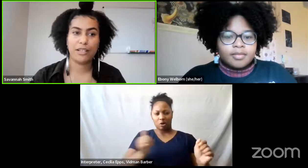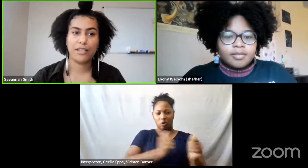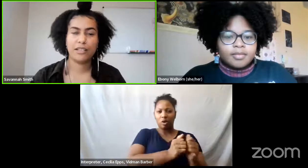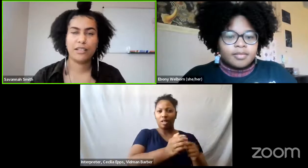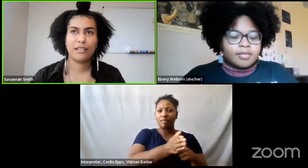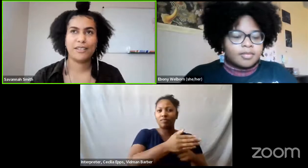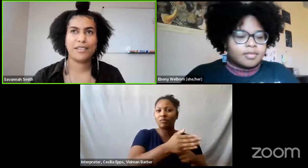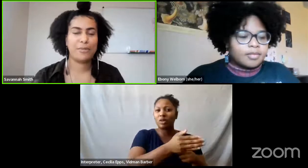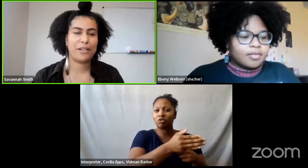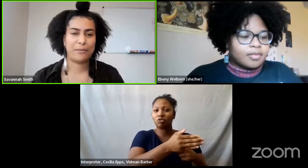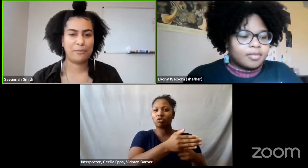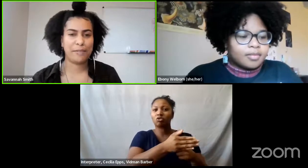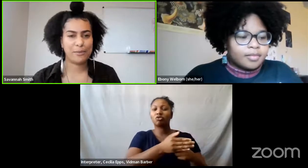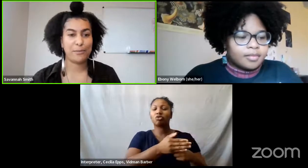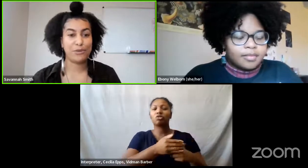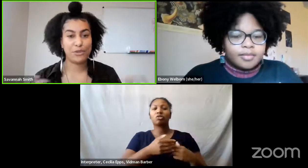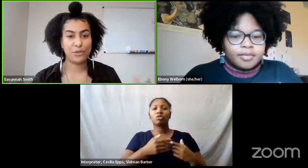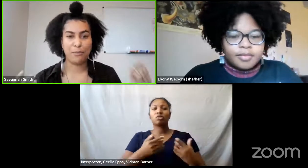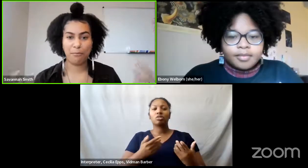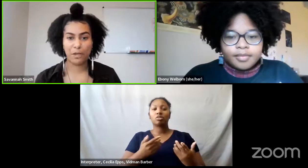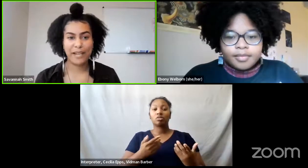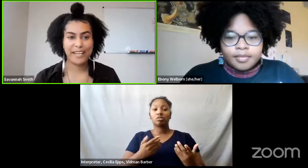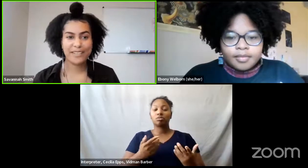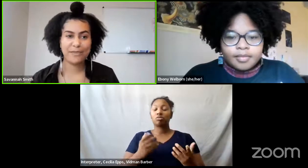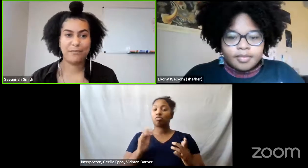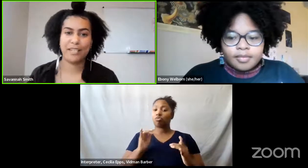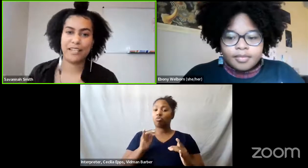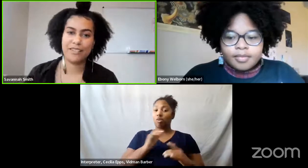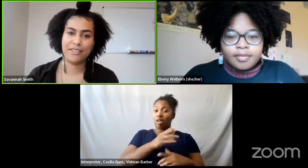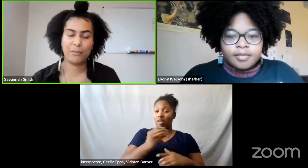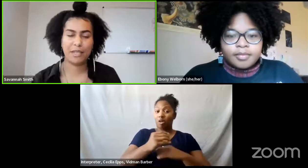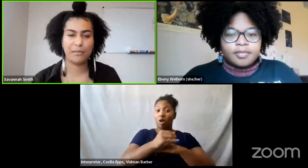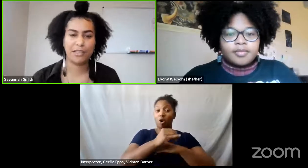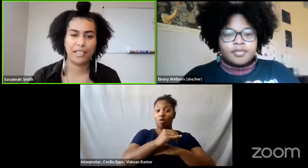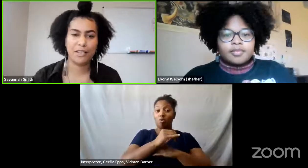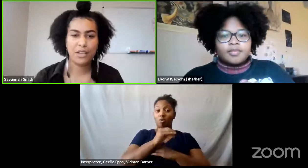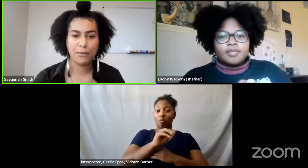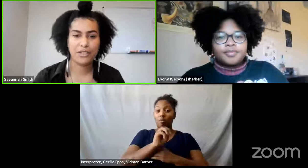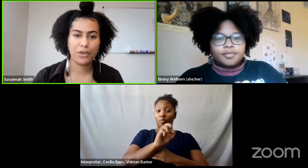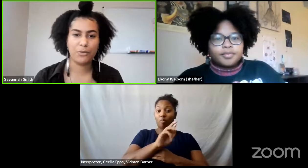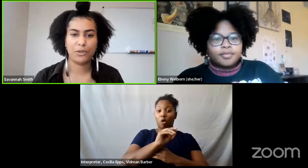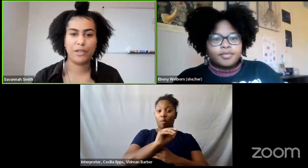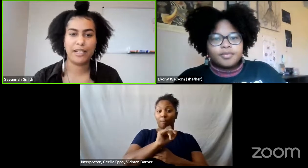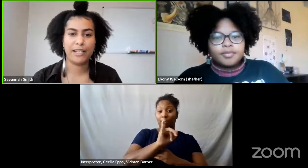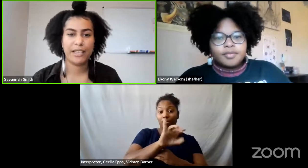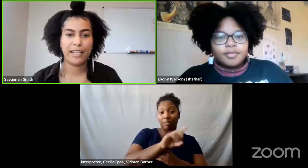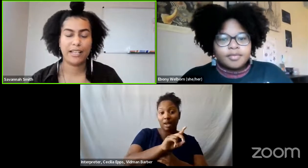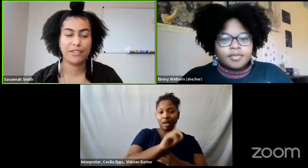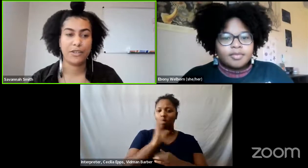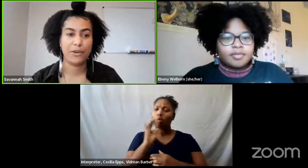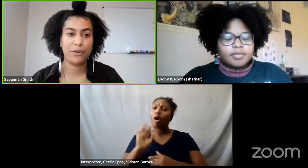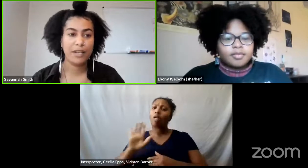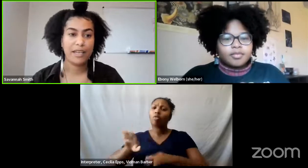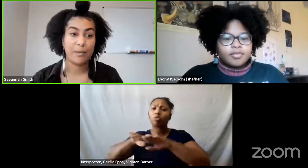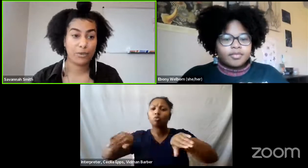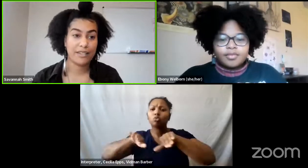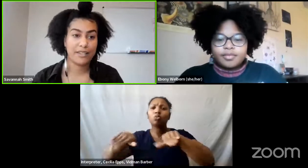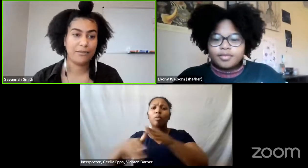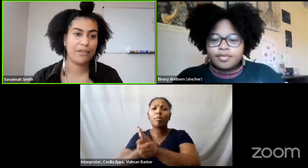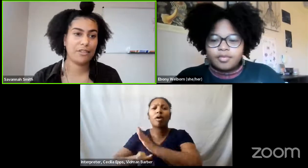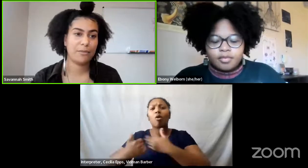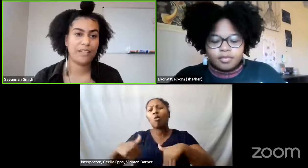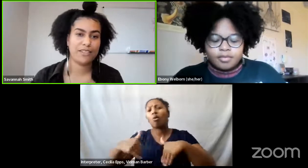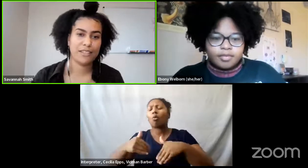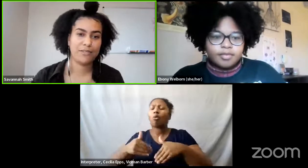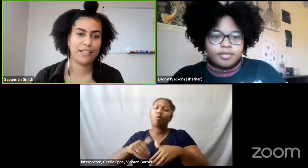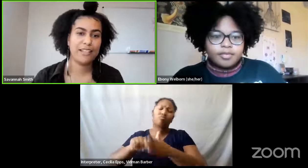We're even comparing Black people to mermaids because the swimming ability was so fluid and so